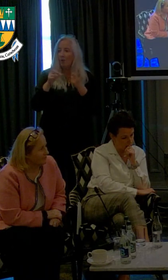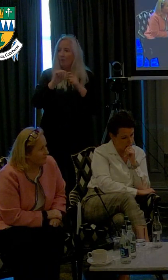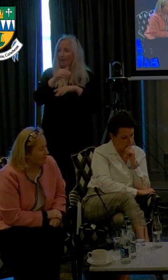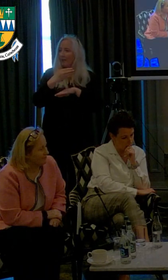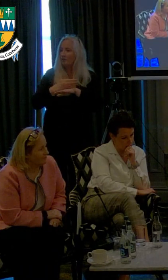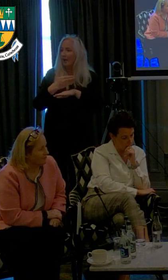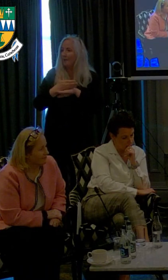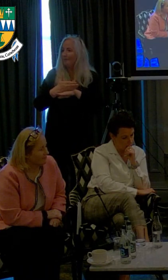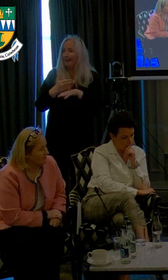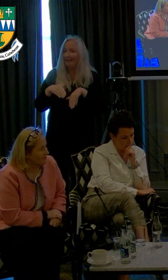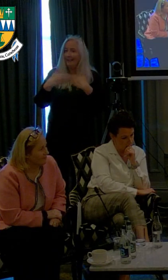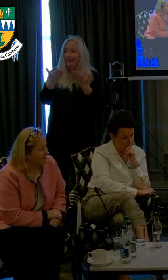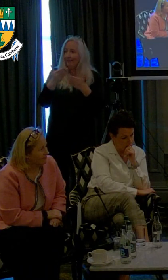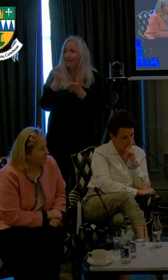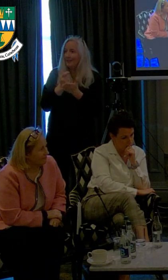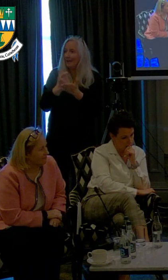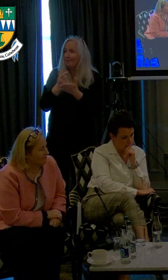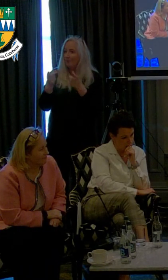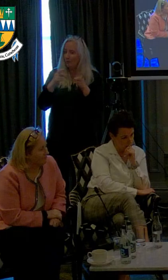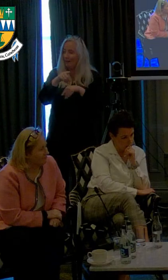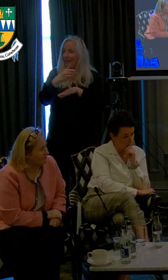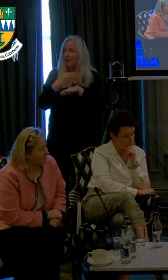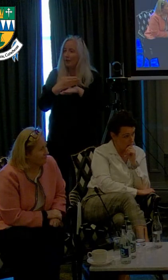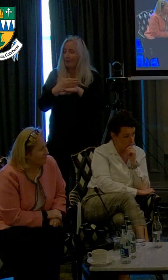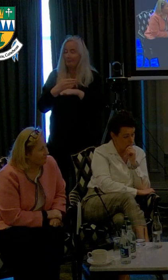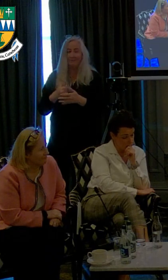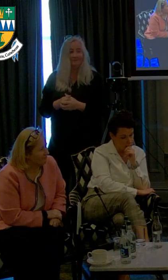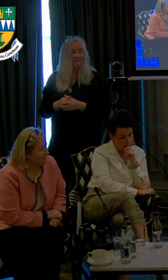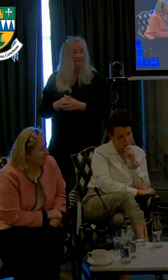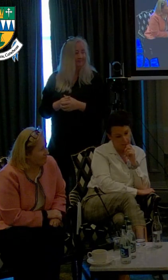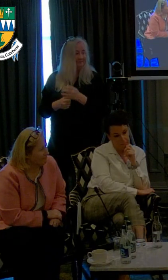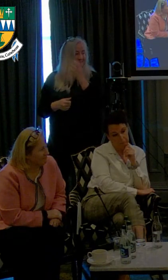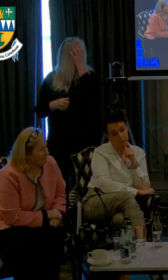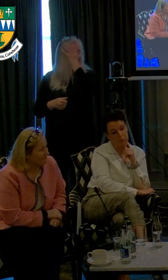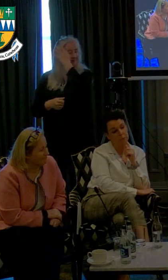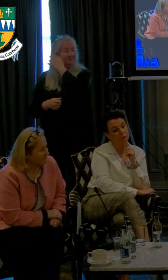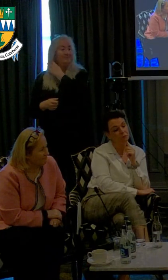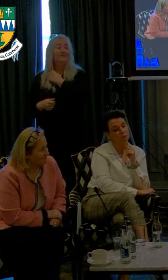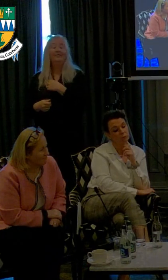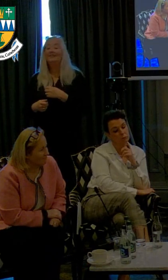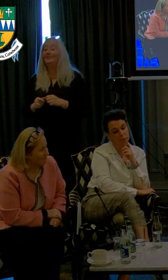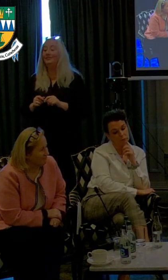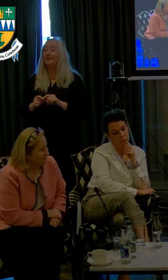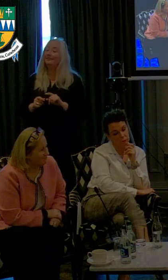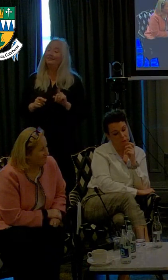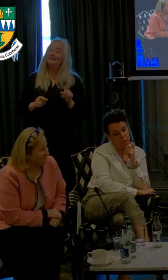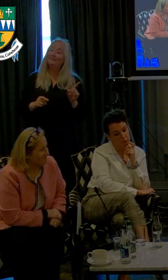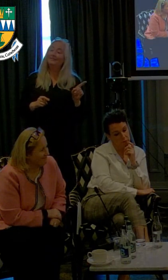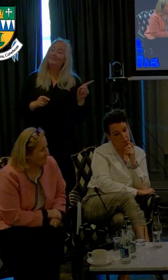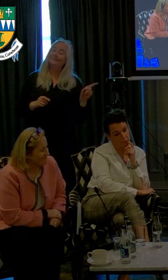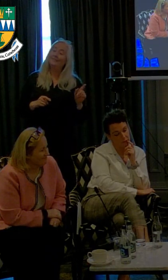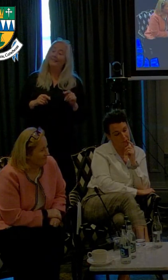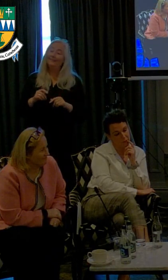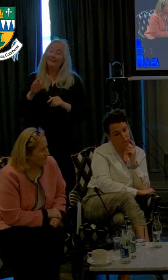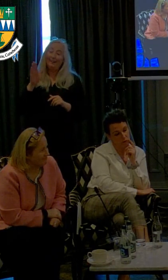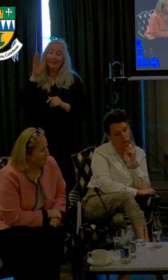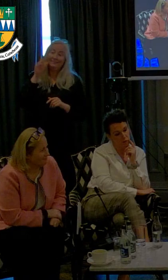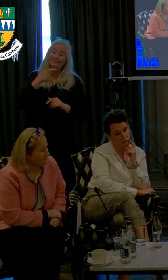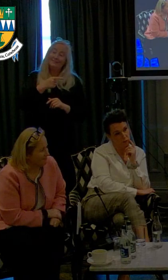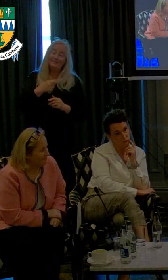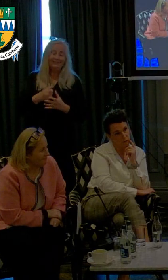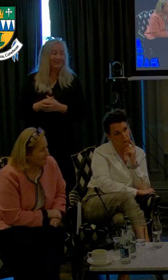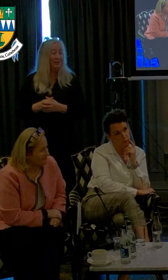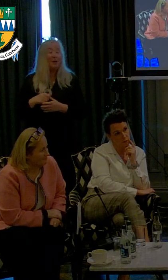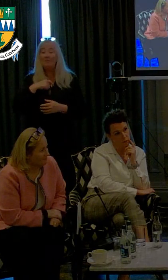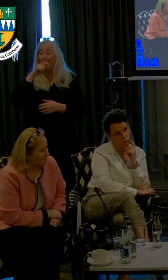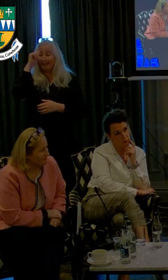to it. But again, we'll be looking over to the sidelines here and see if they're taking any notice of us. But I think it would be a great